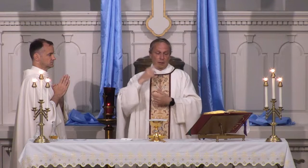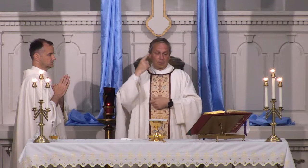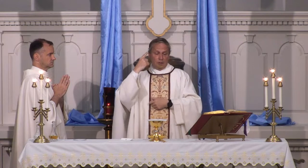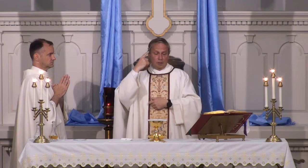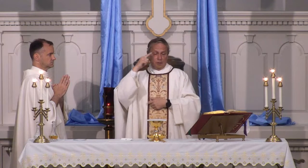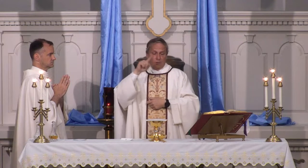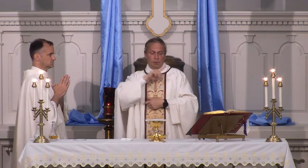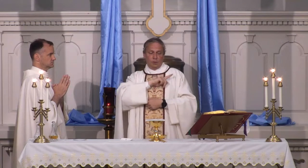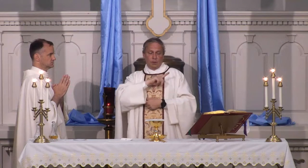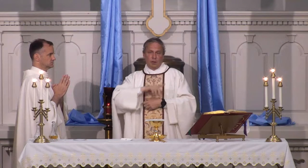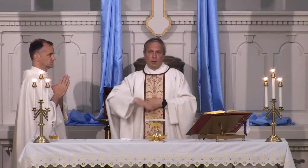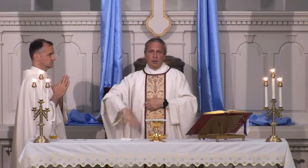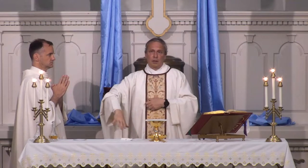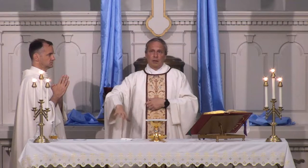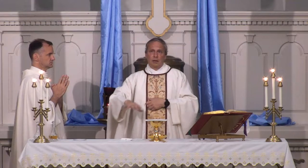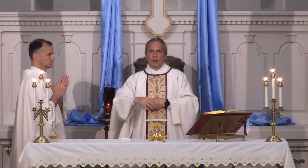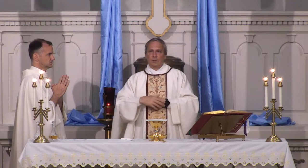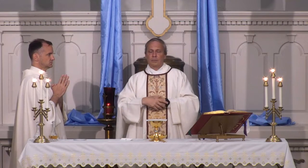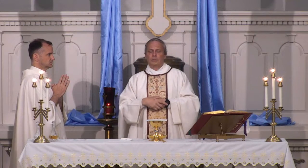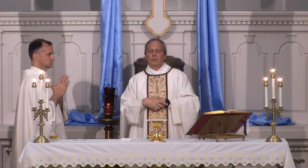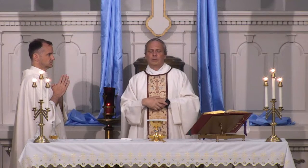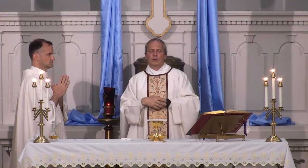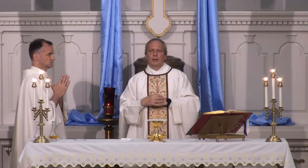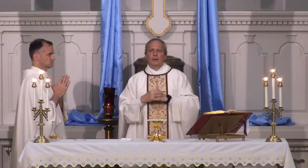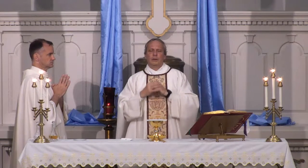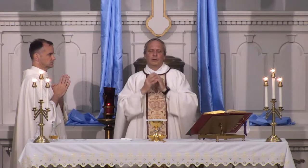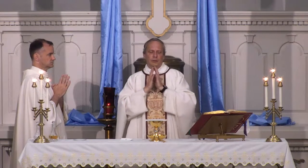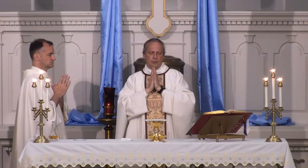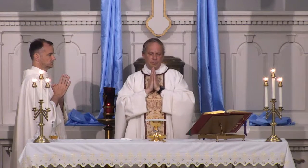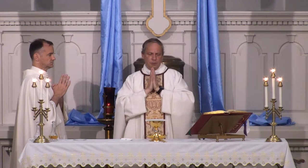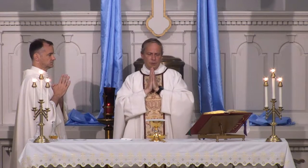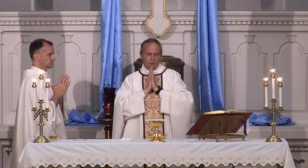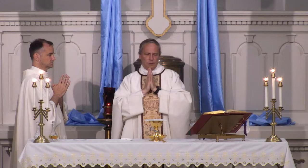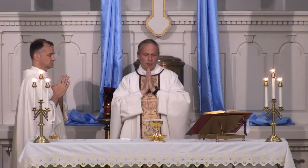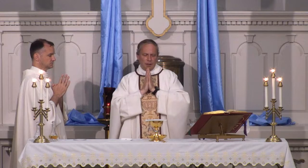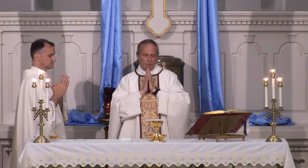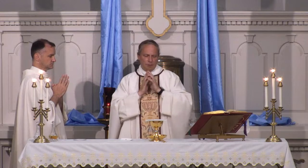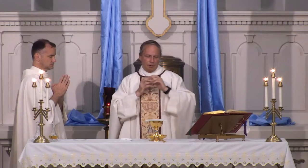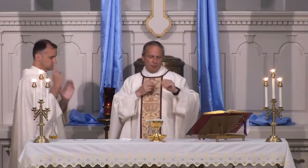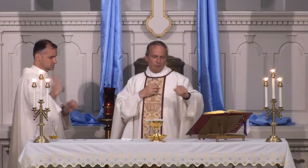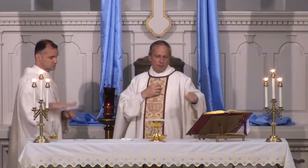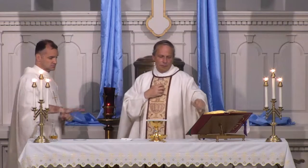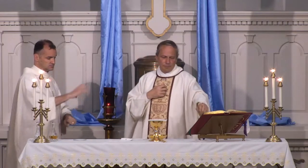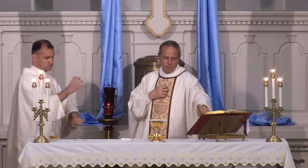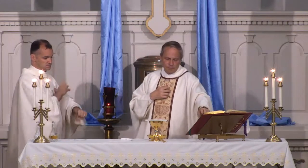Christ. The kingdom, the power, and the glory are yours, now and forever.